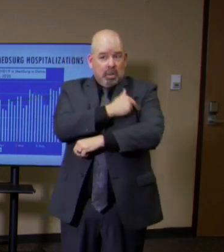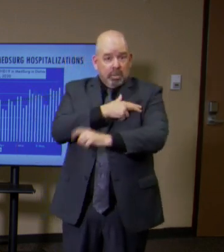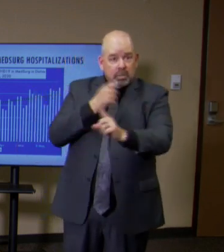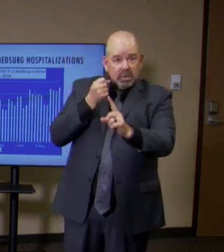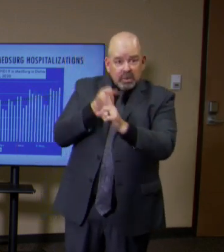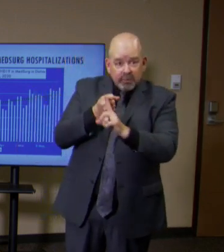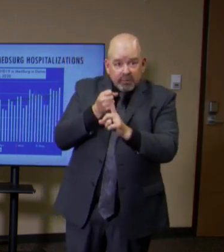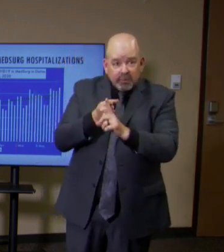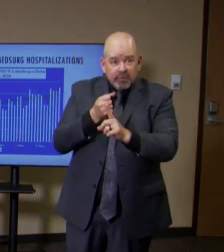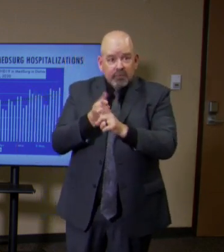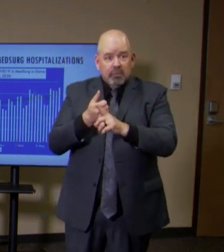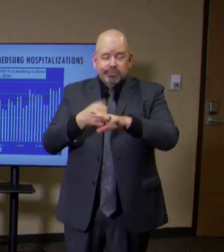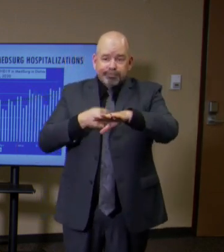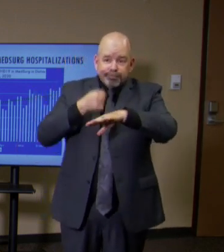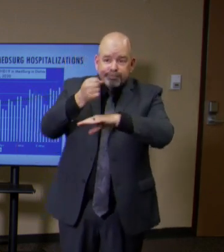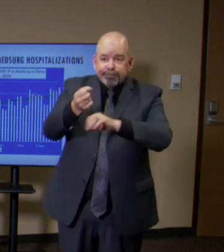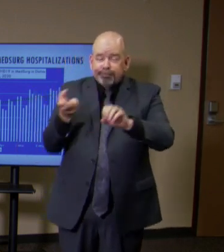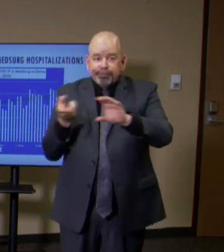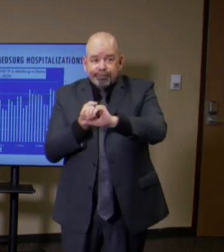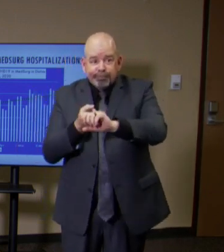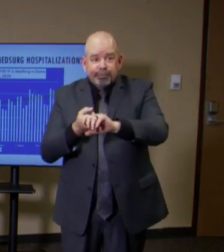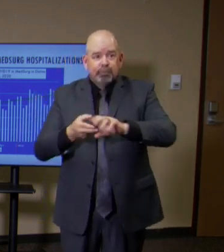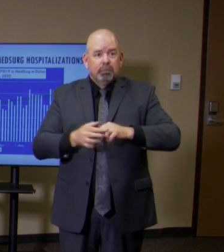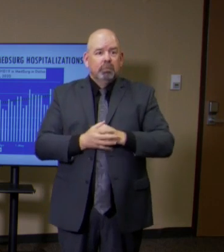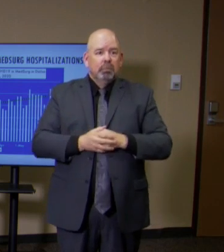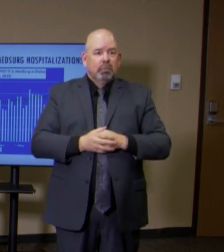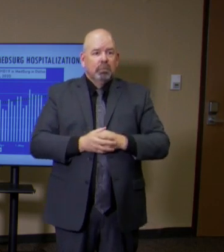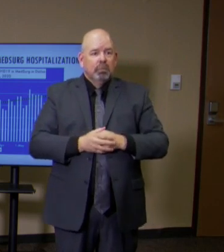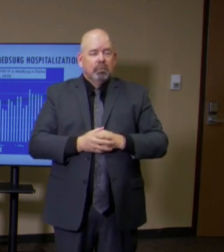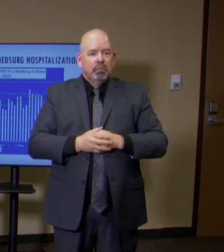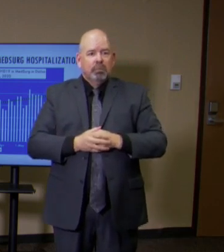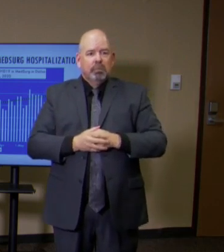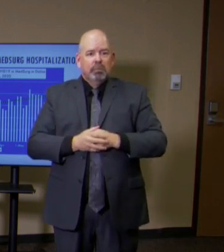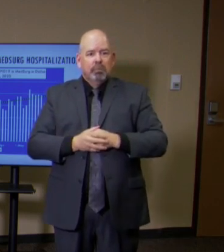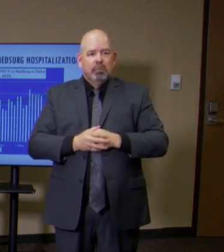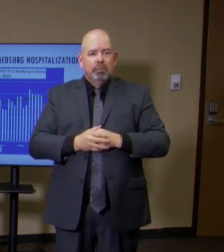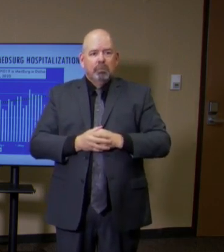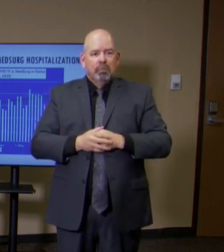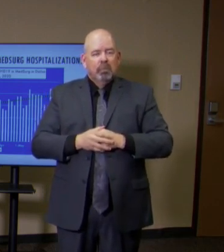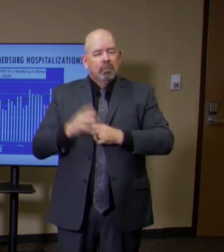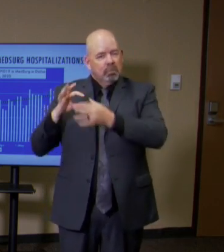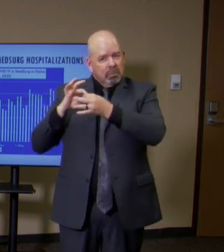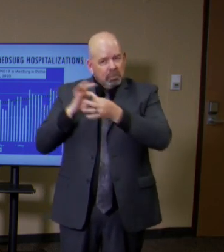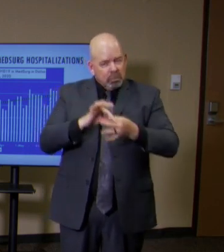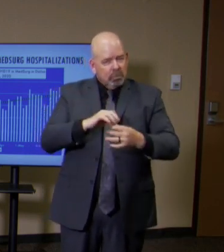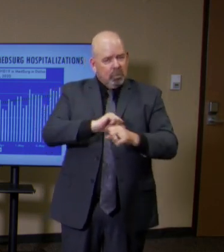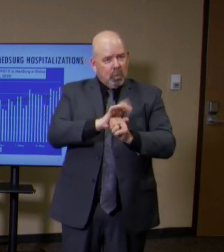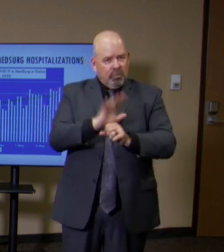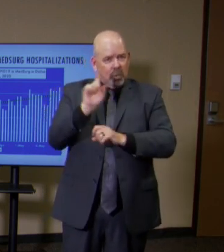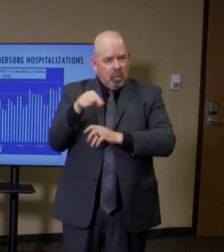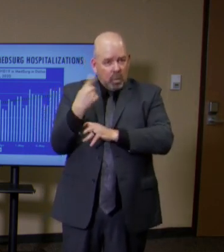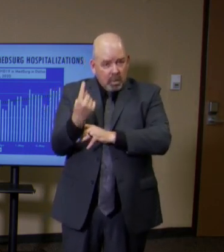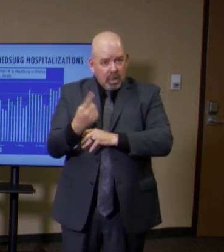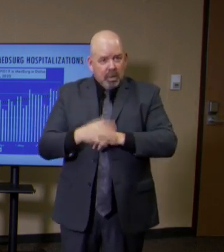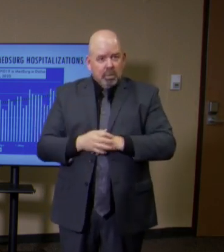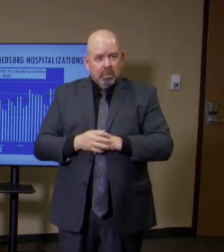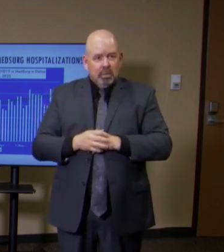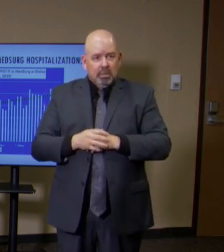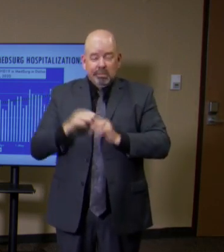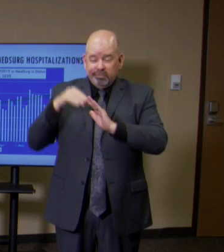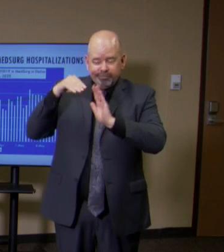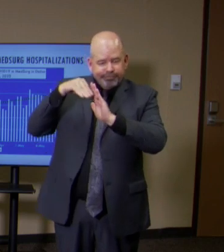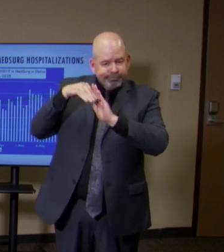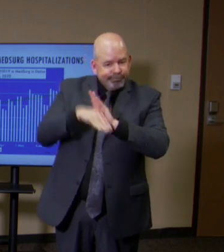for COVID-19 in the general hospital beds. Again, no decline. Actually, the last week has been some